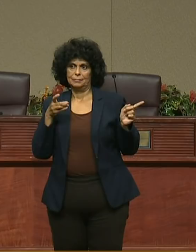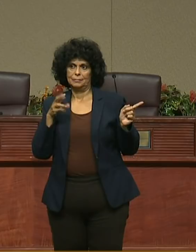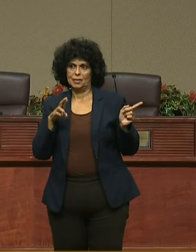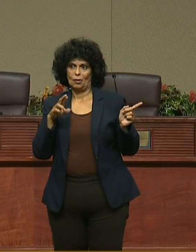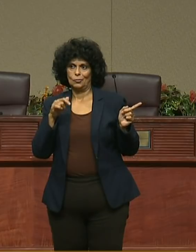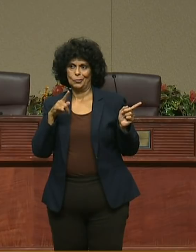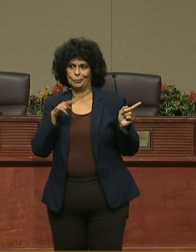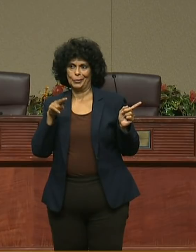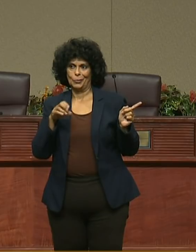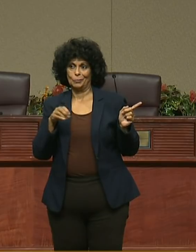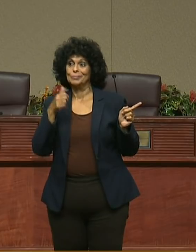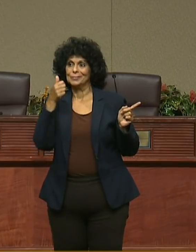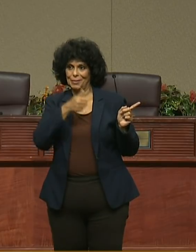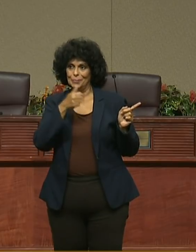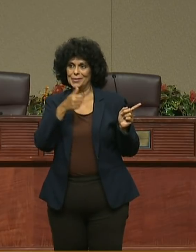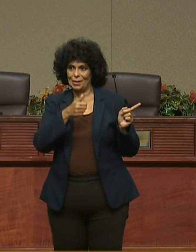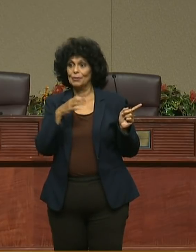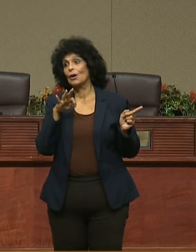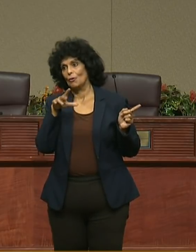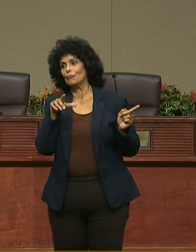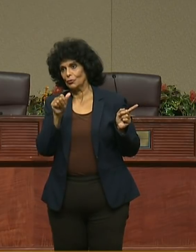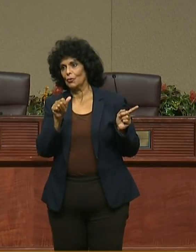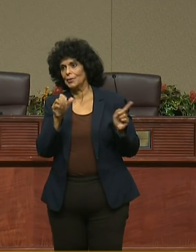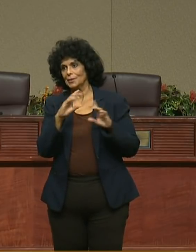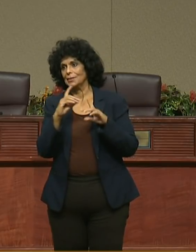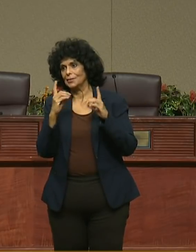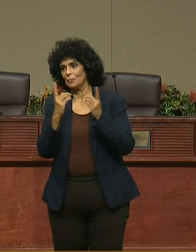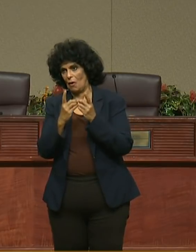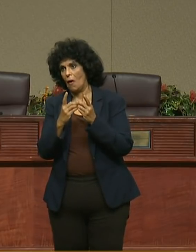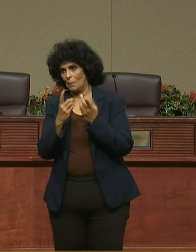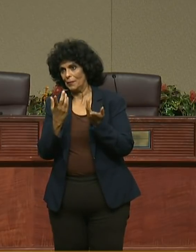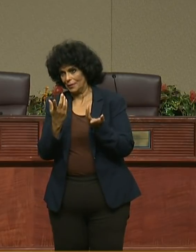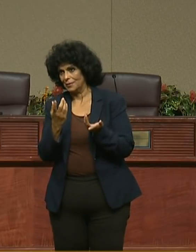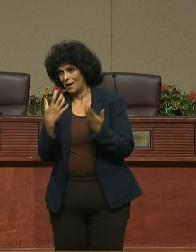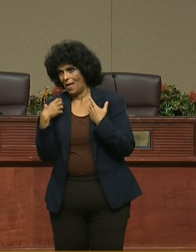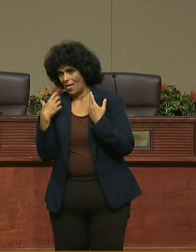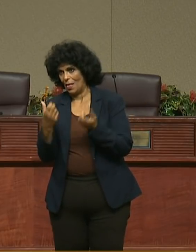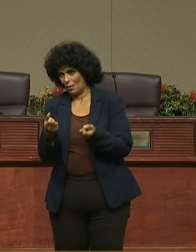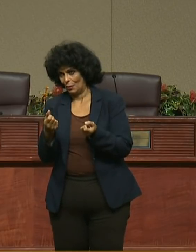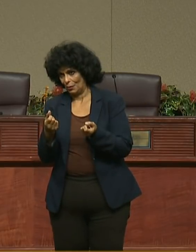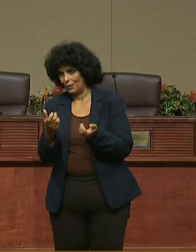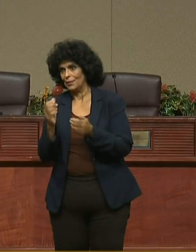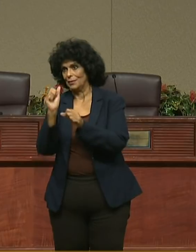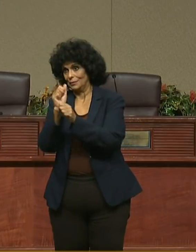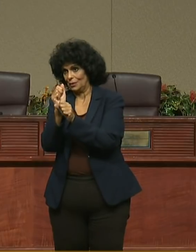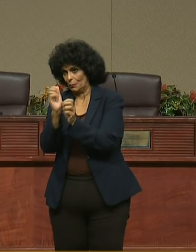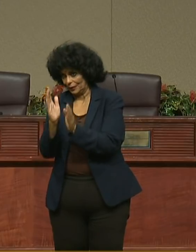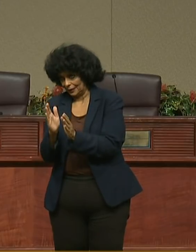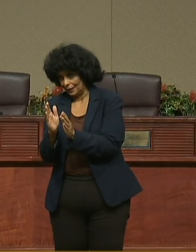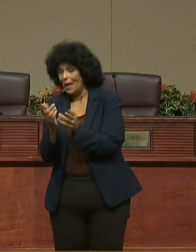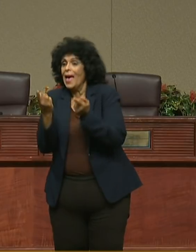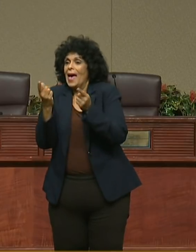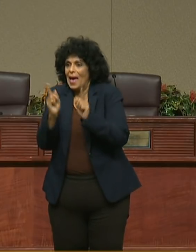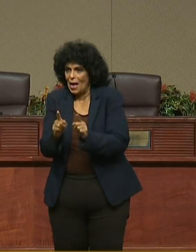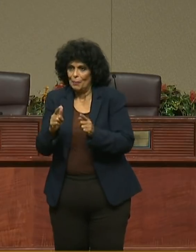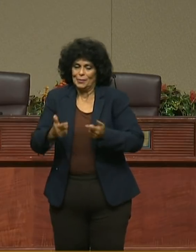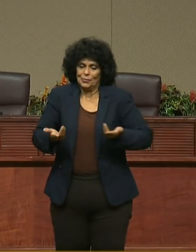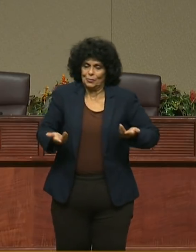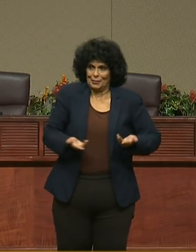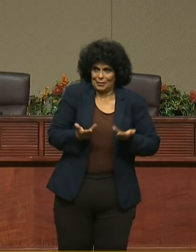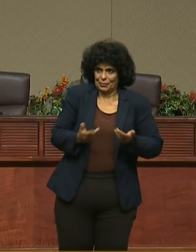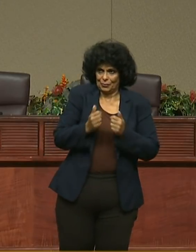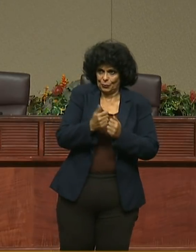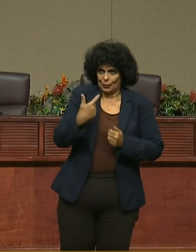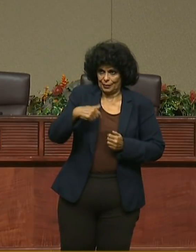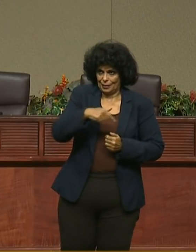Health employee. He just happens to be assigned here to Orange County. And so the decision is really that of the